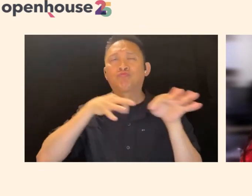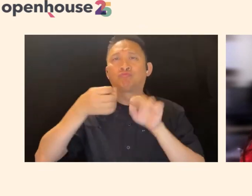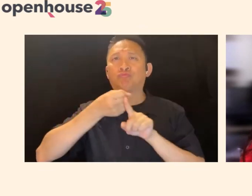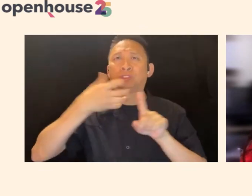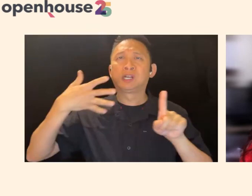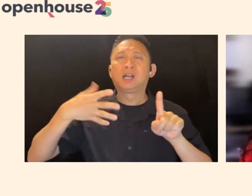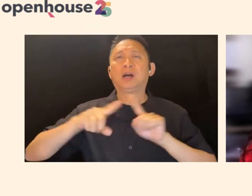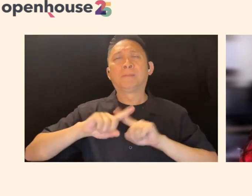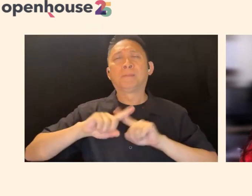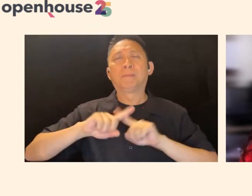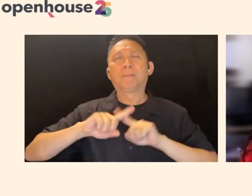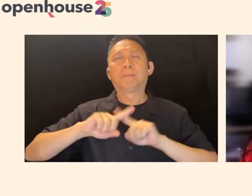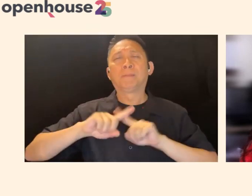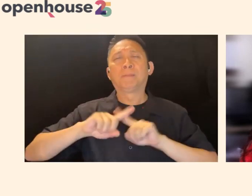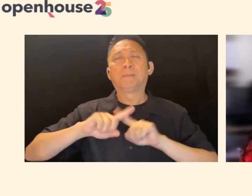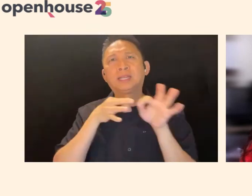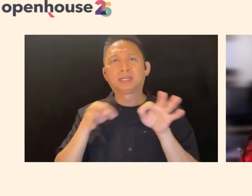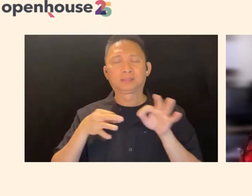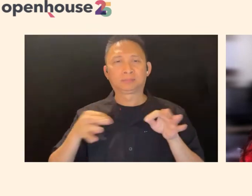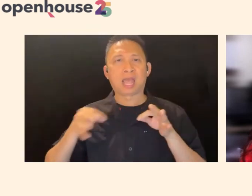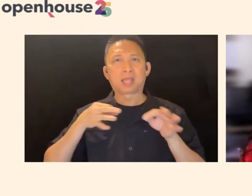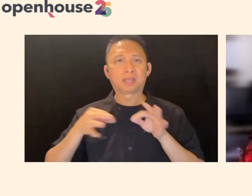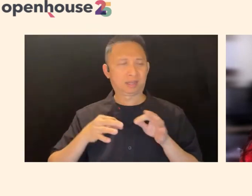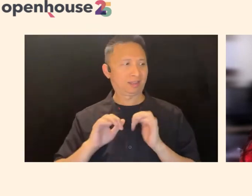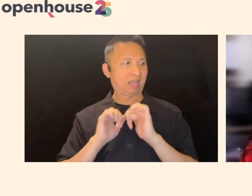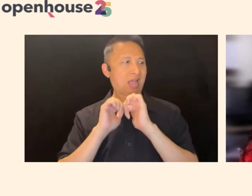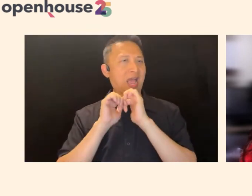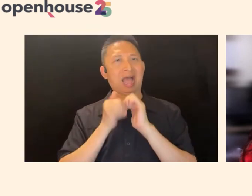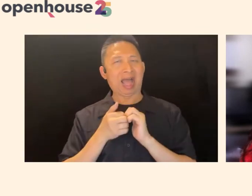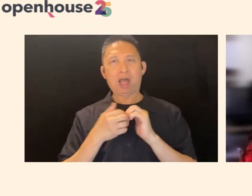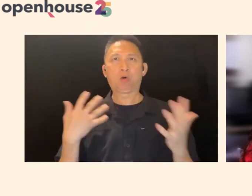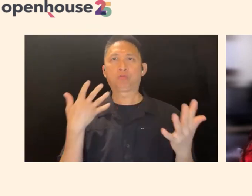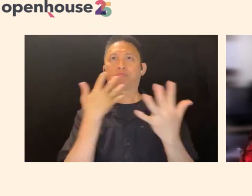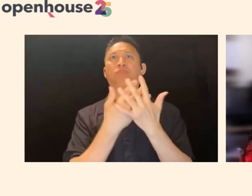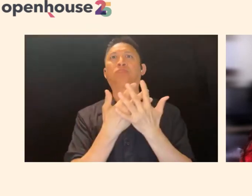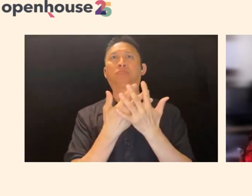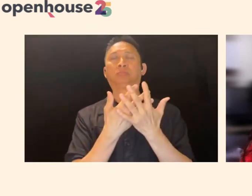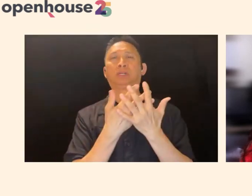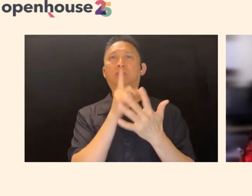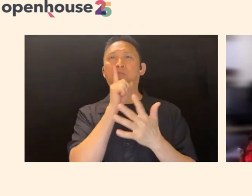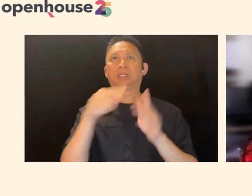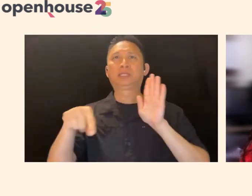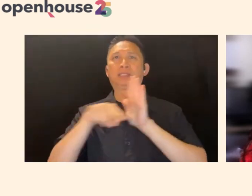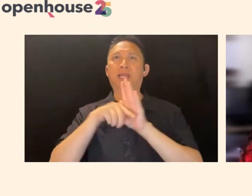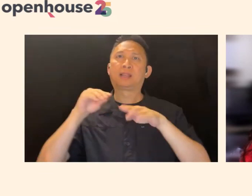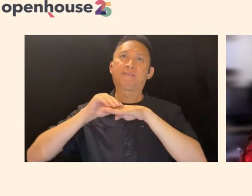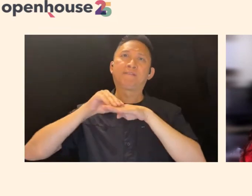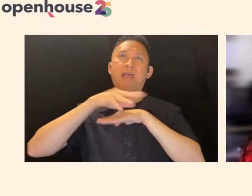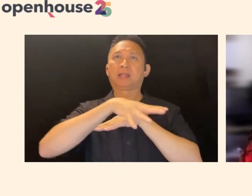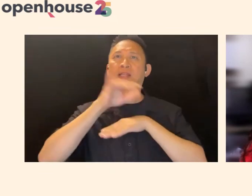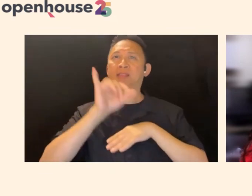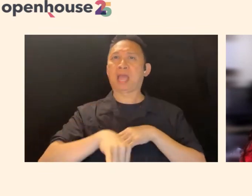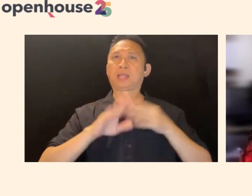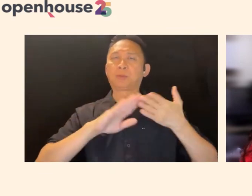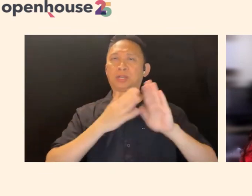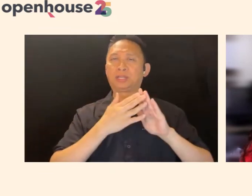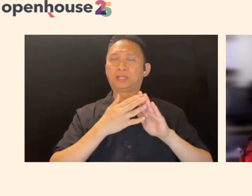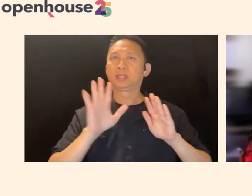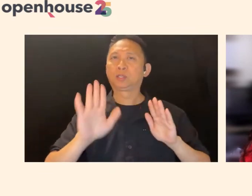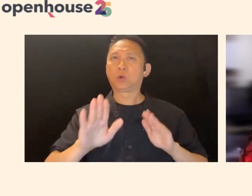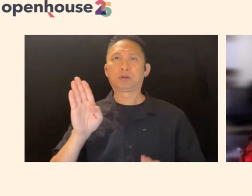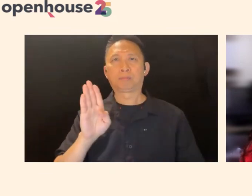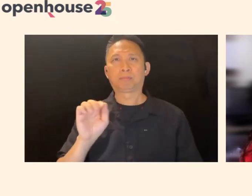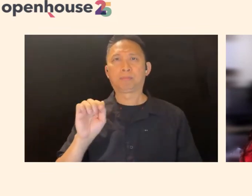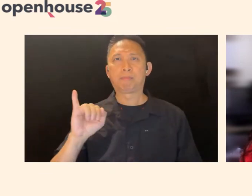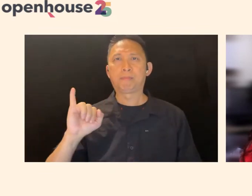touch on how incarceration has affected this community, but more importantly, that bail assistance program. Can you talk about